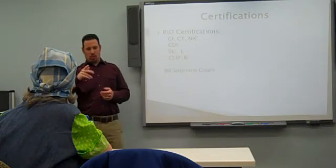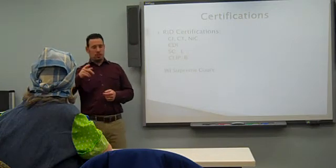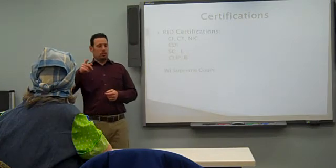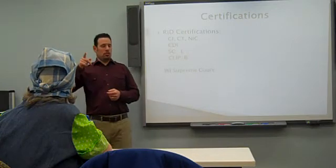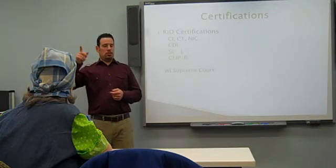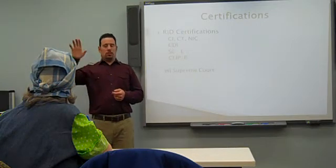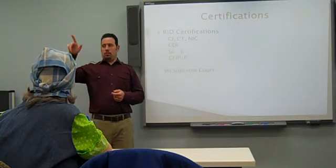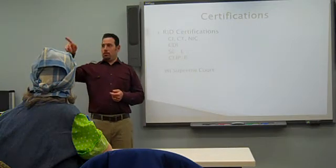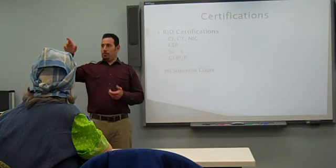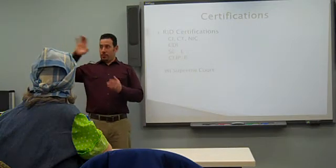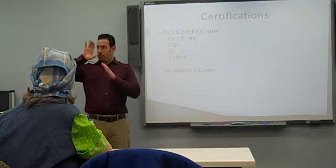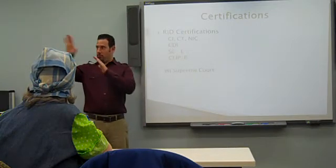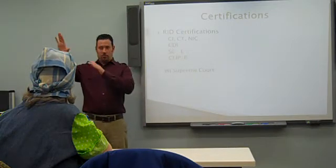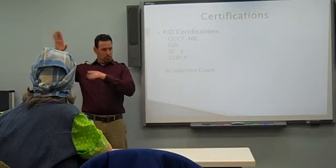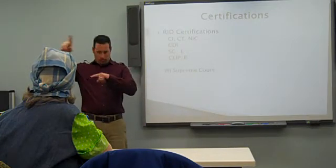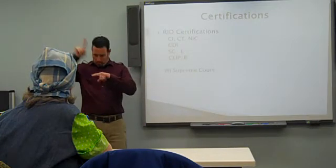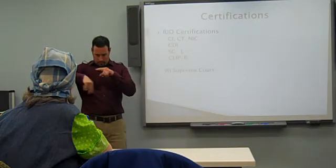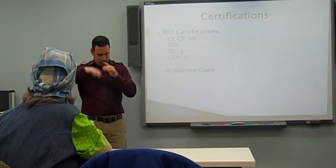So,